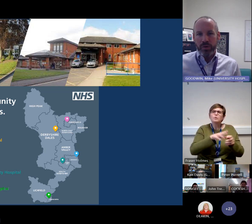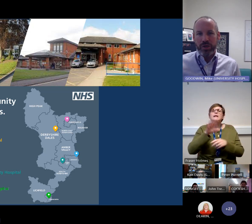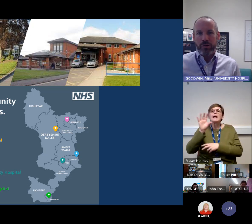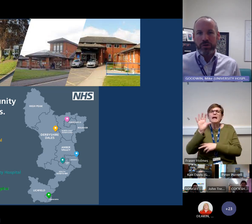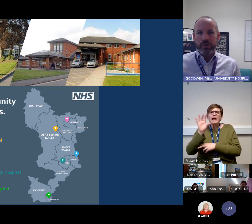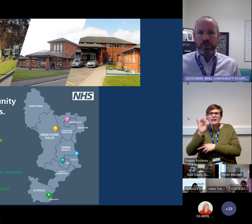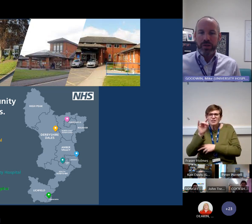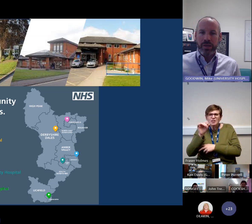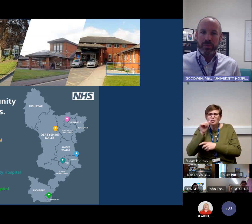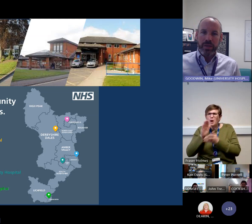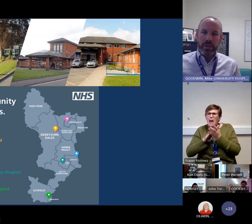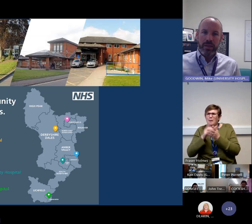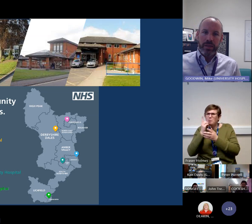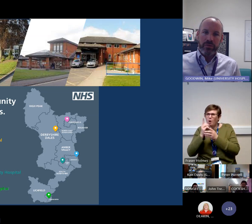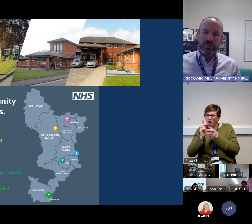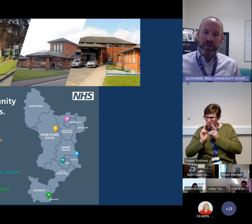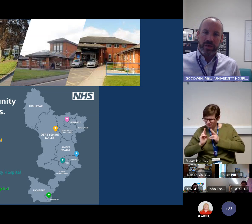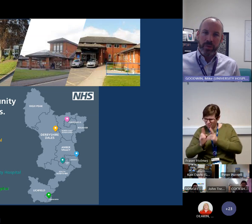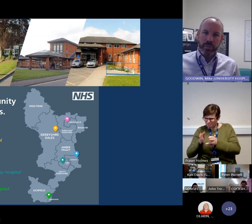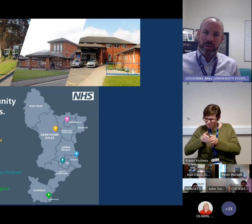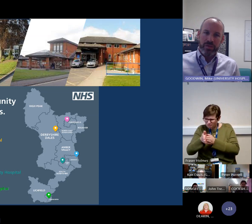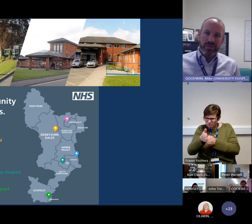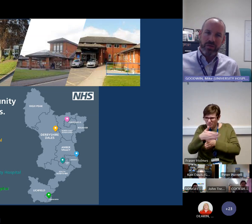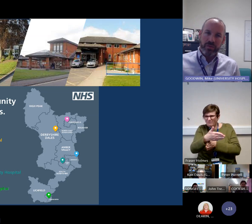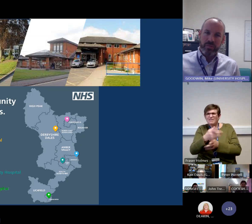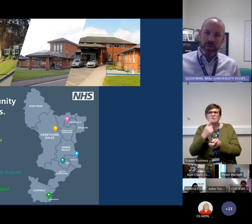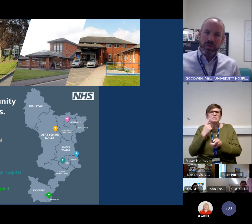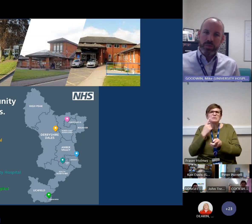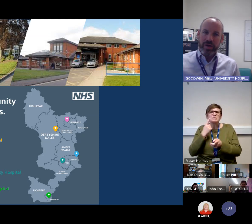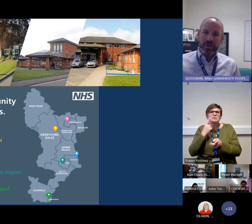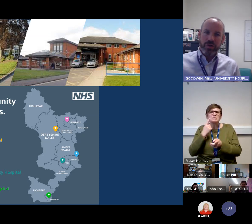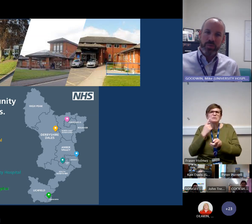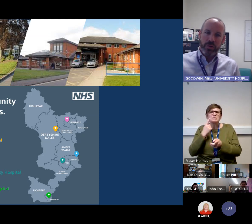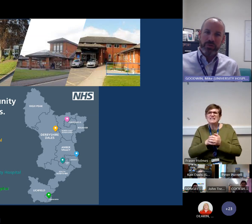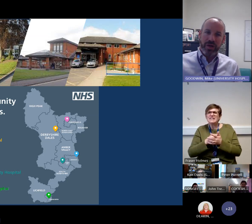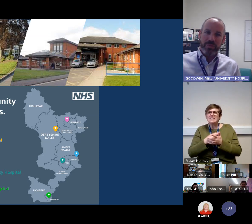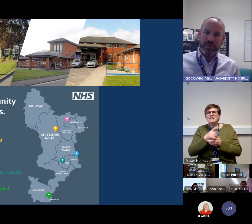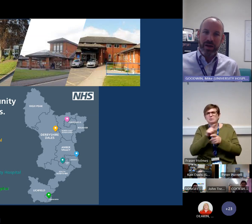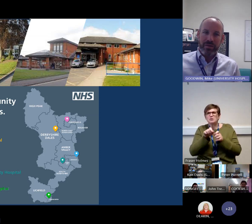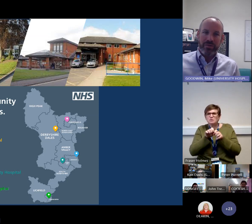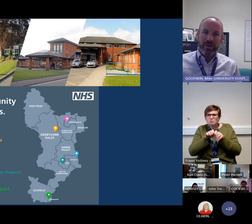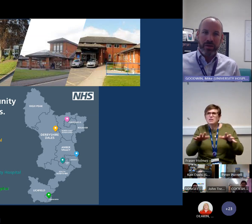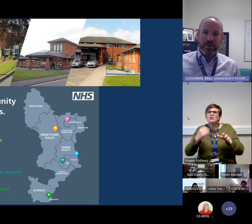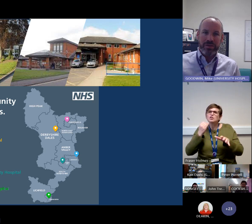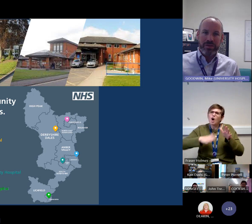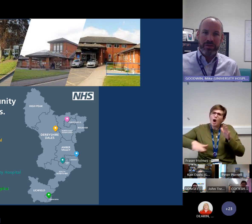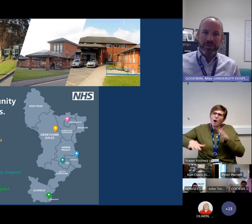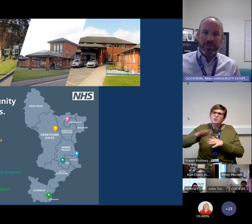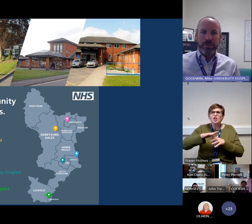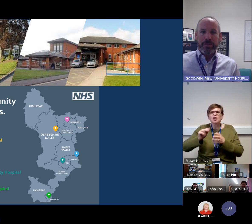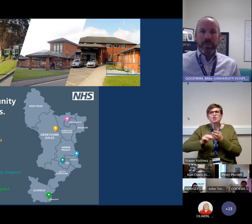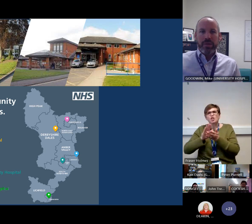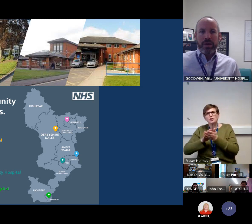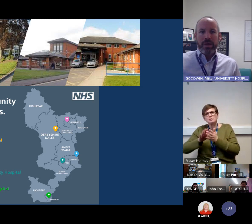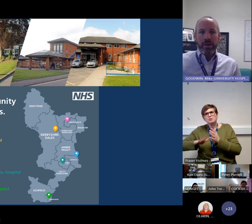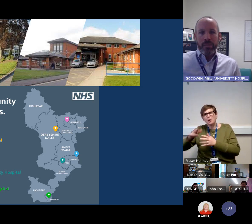that M1 corridor, and serving populations that spread across both Derbyshire and